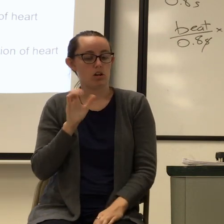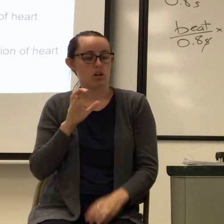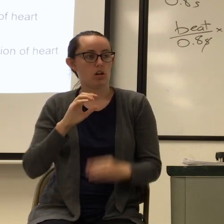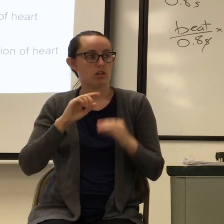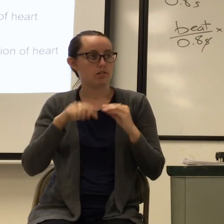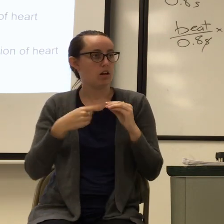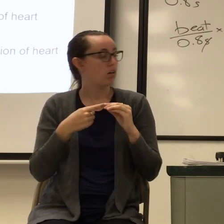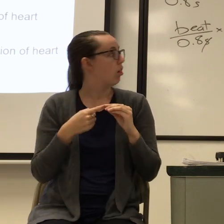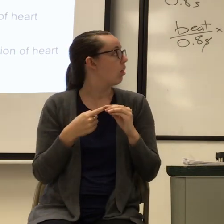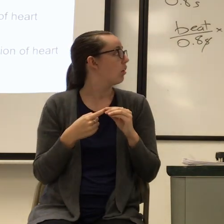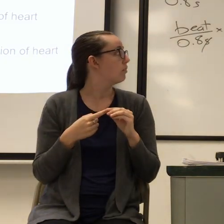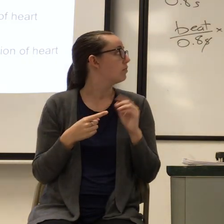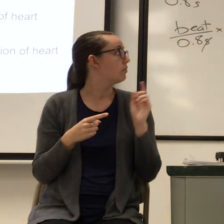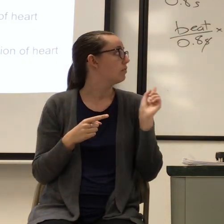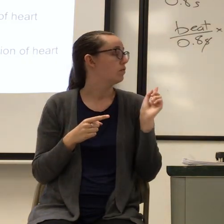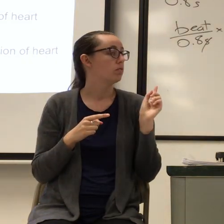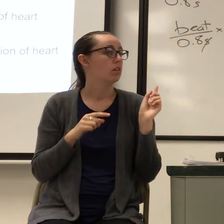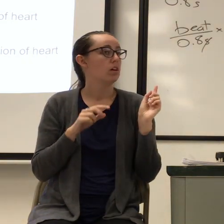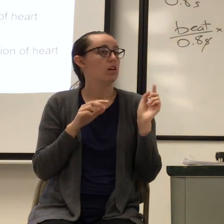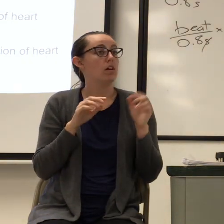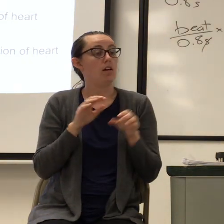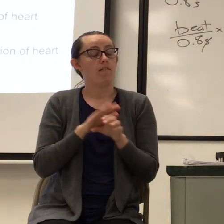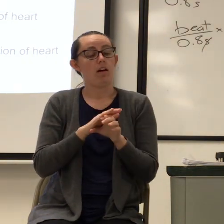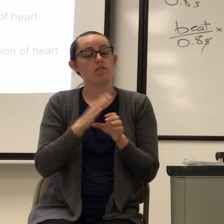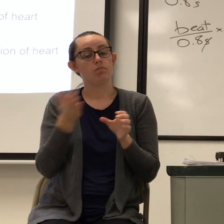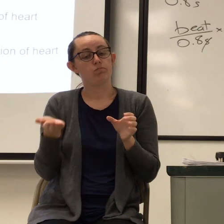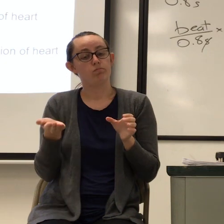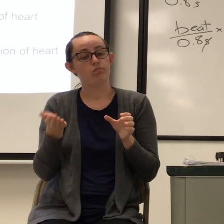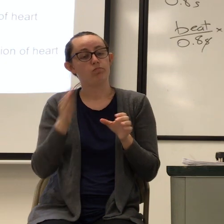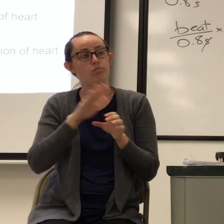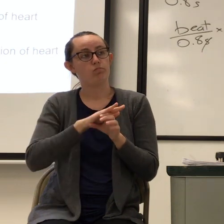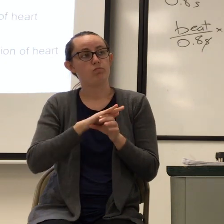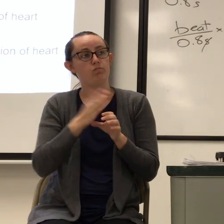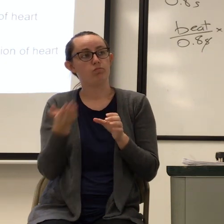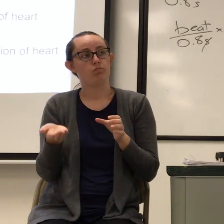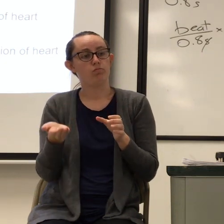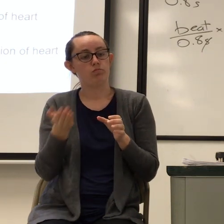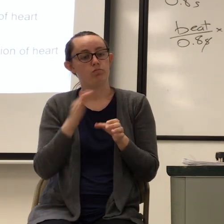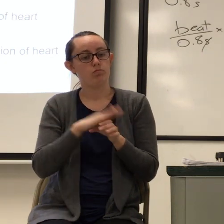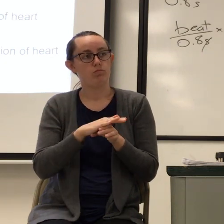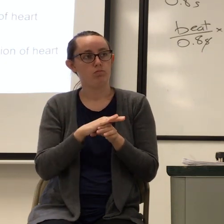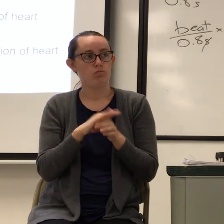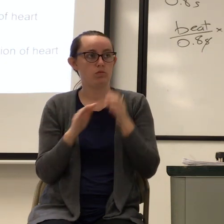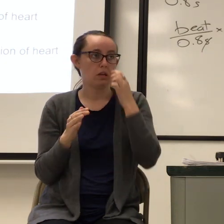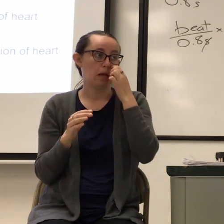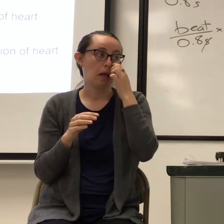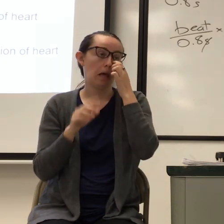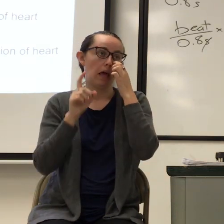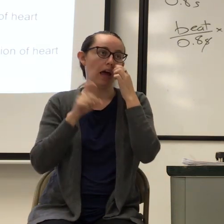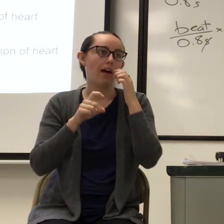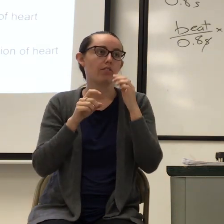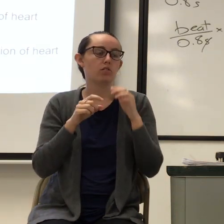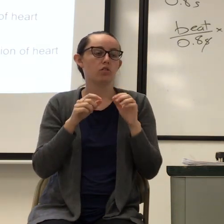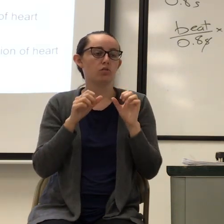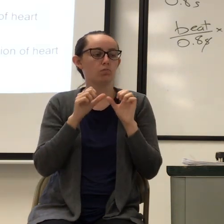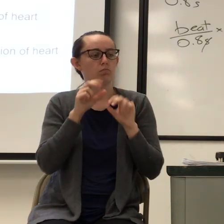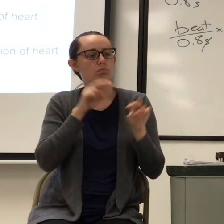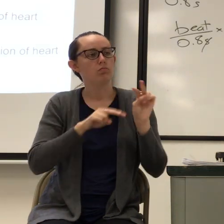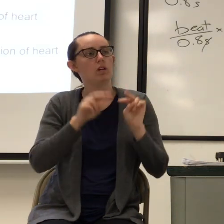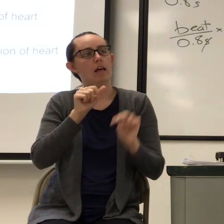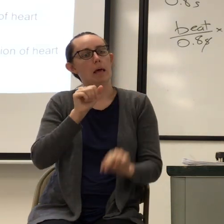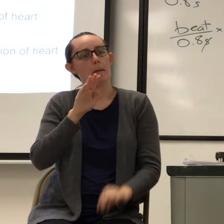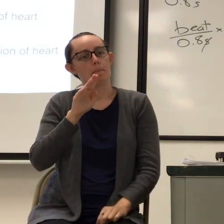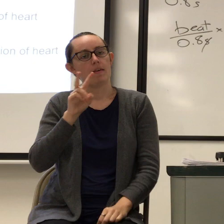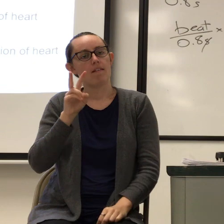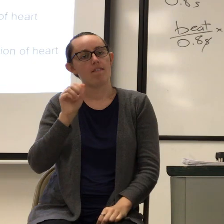are the valves opening and closing. You have to keep track of the AV valves and the